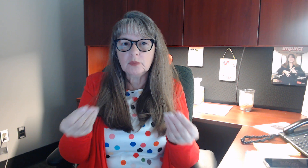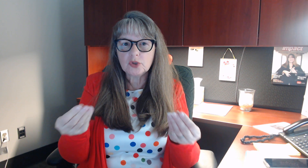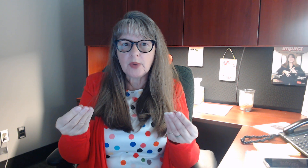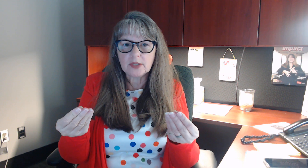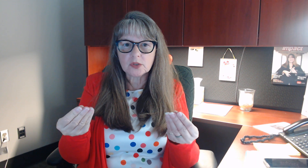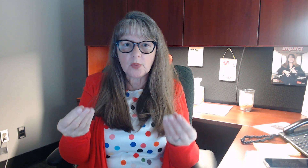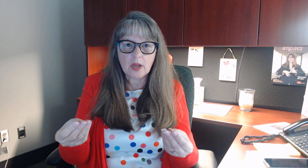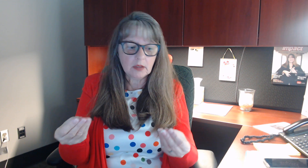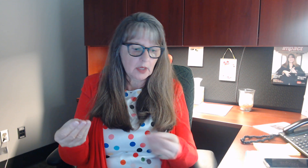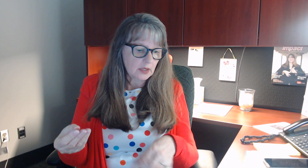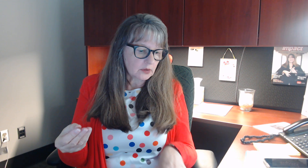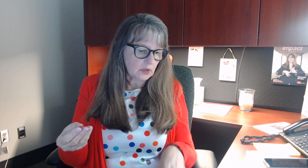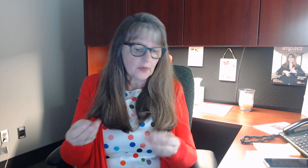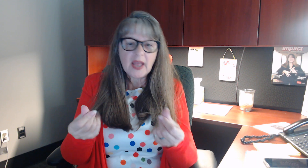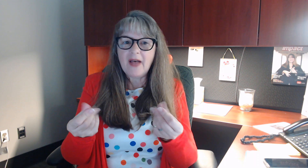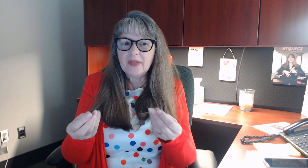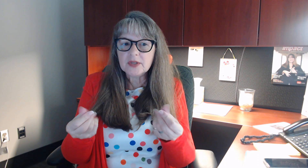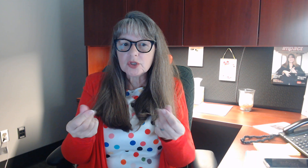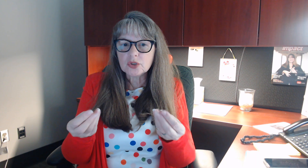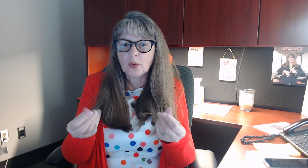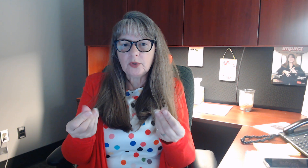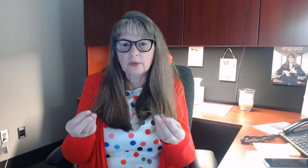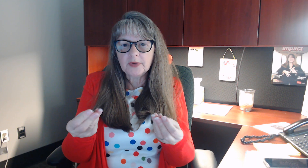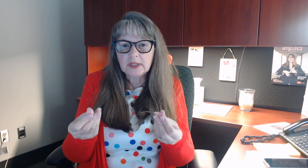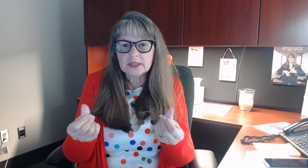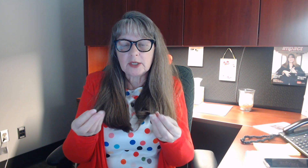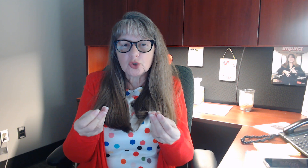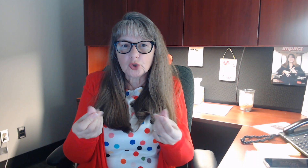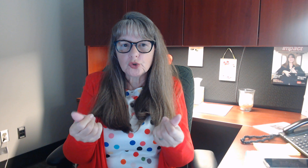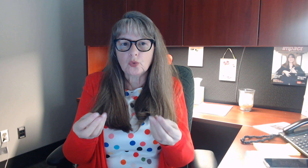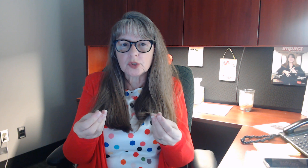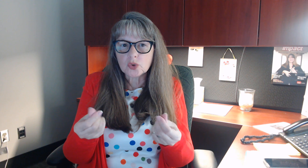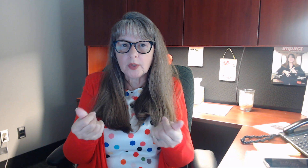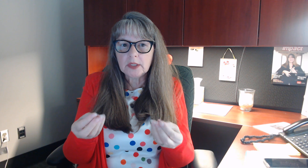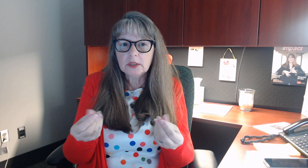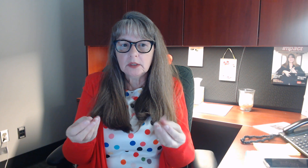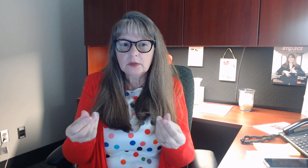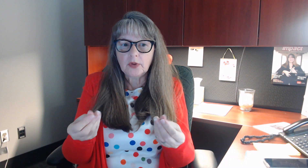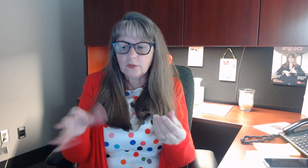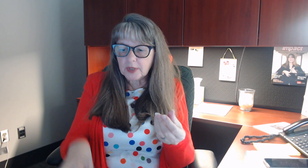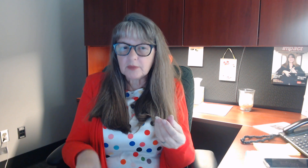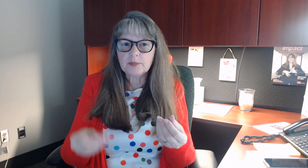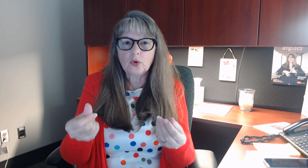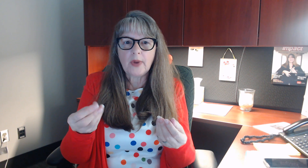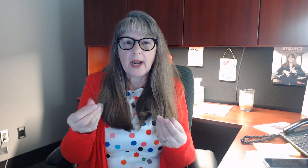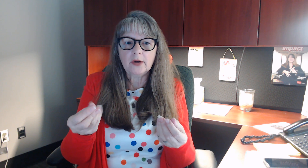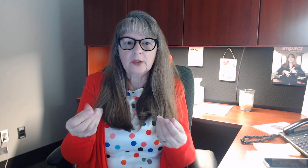two hands as well, the cloth. And then this is when you're feeling it's like dirt or soil that you've picked up from the ground, and you